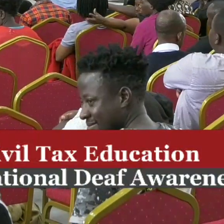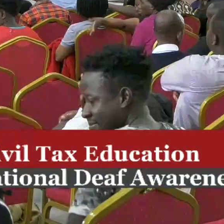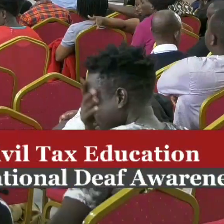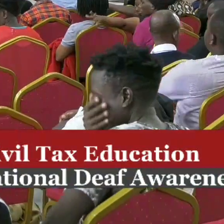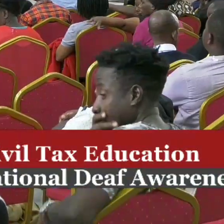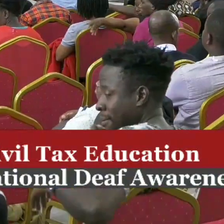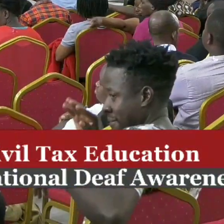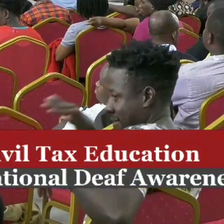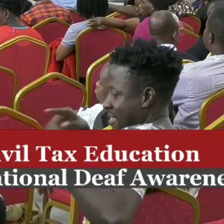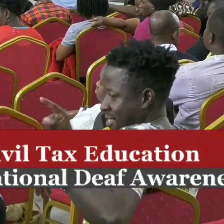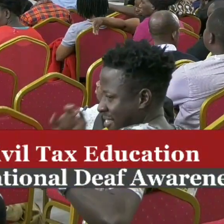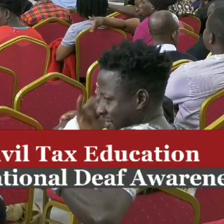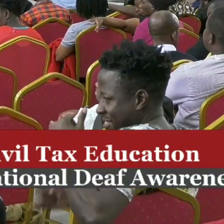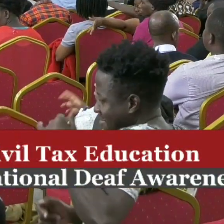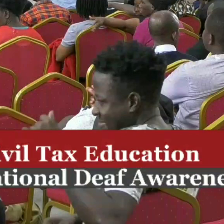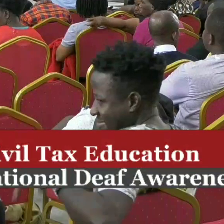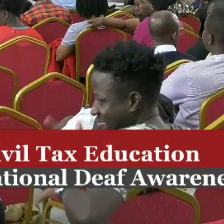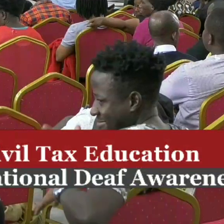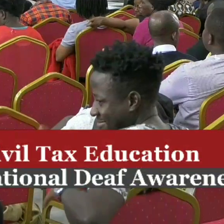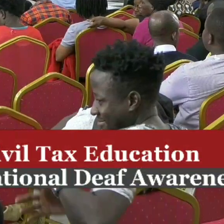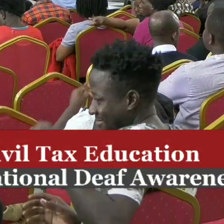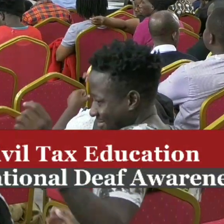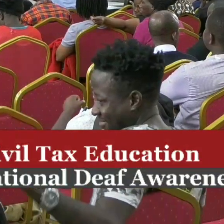There was supposed to be a projector here. No.